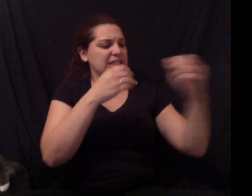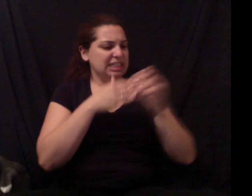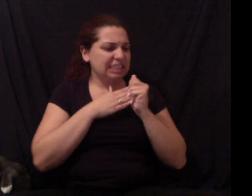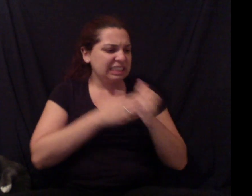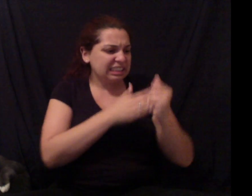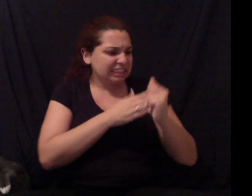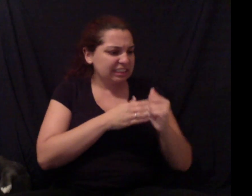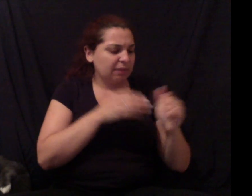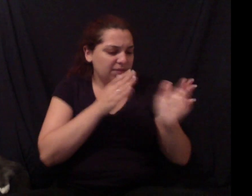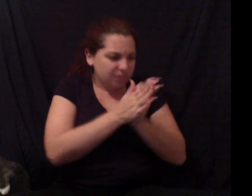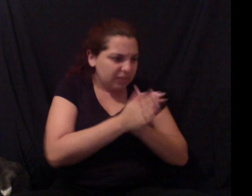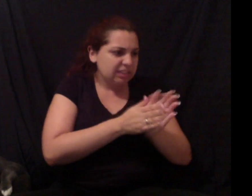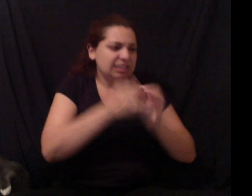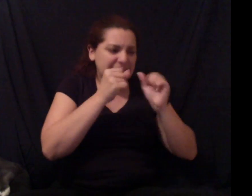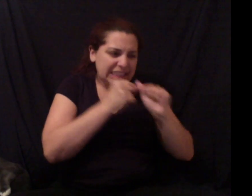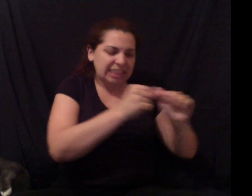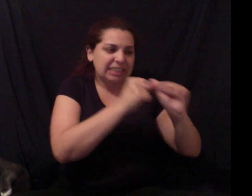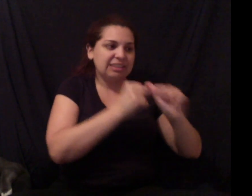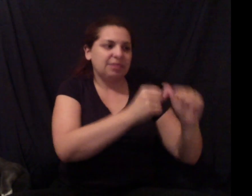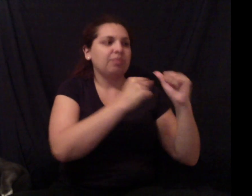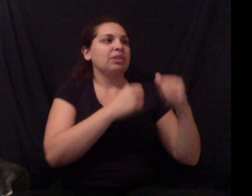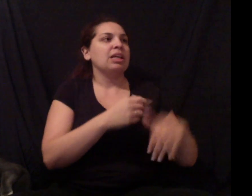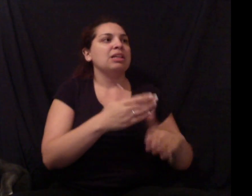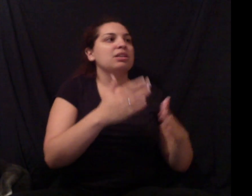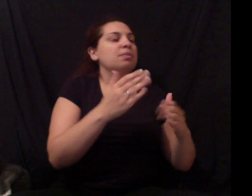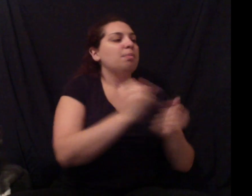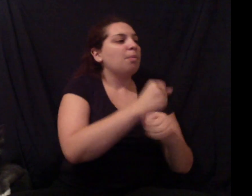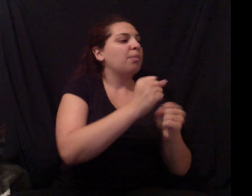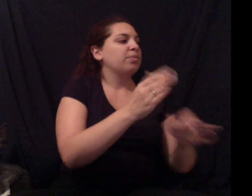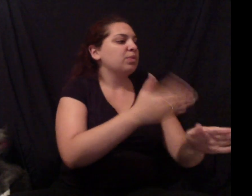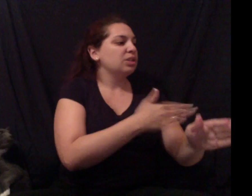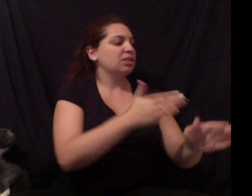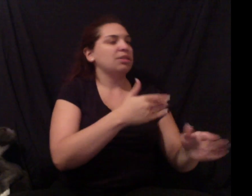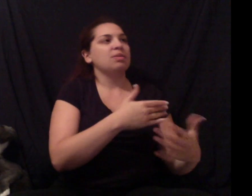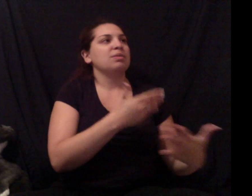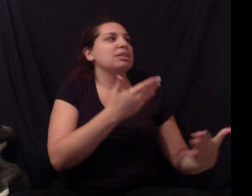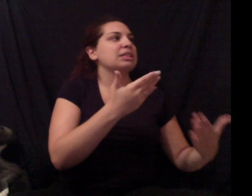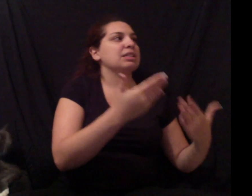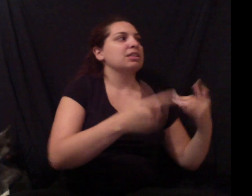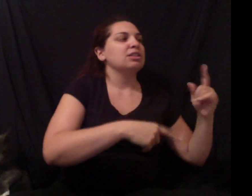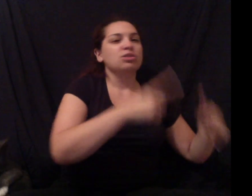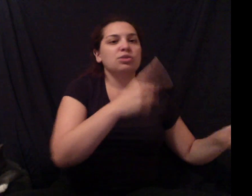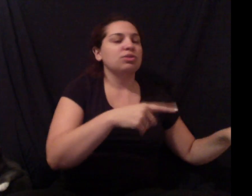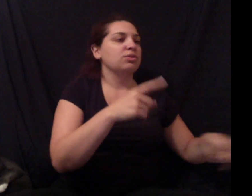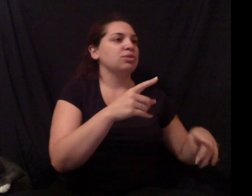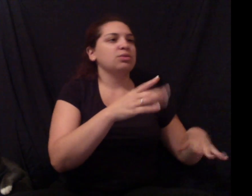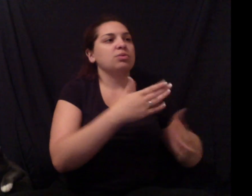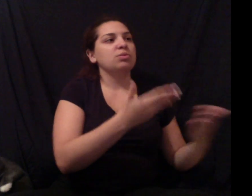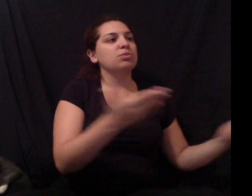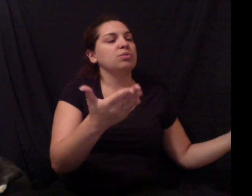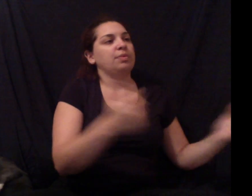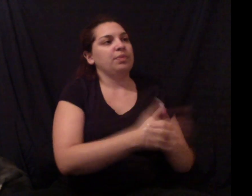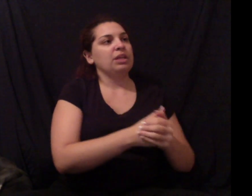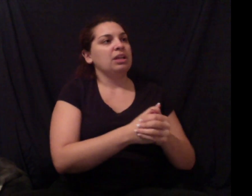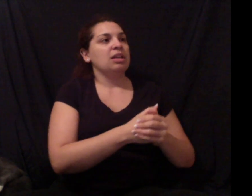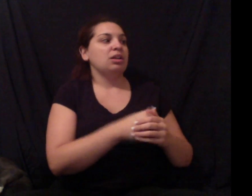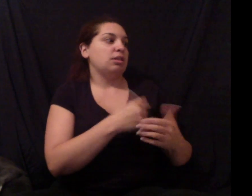that I really wanted to do, which was make music in some form, some way. And it just happened to be through this video game